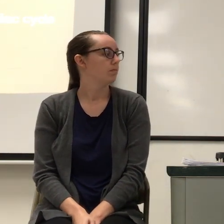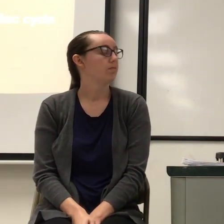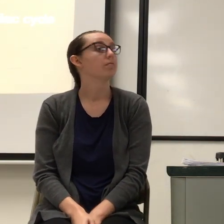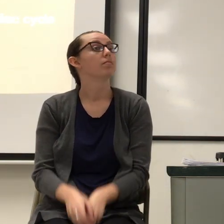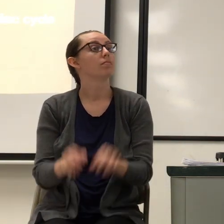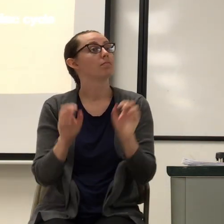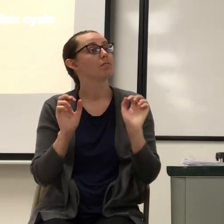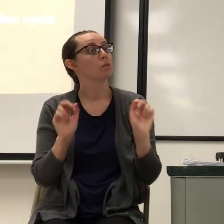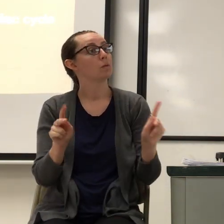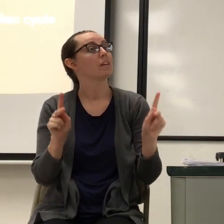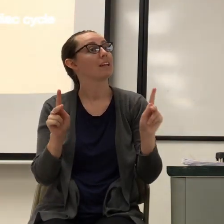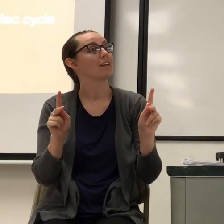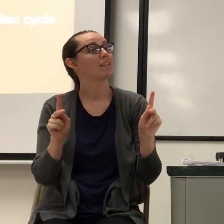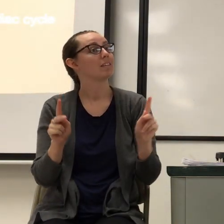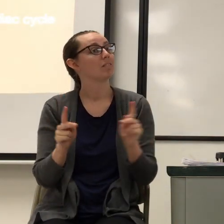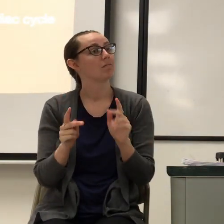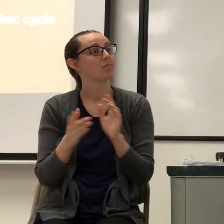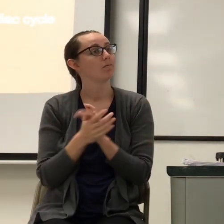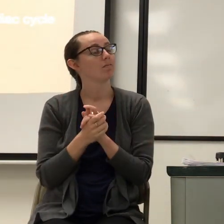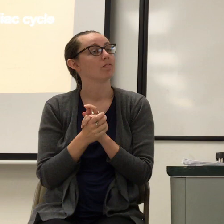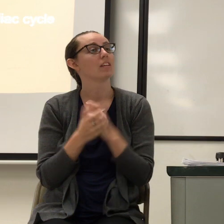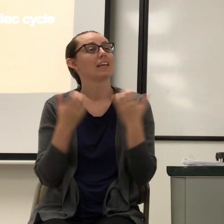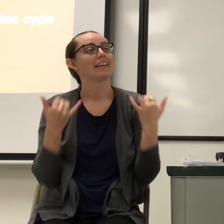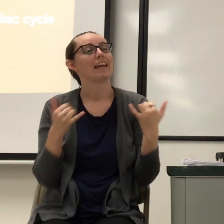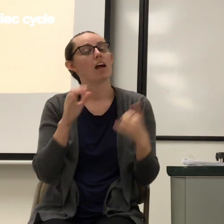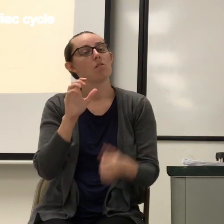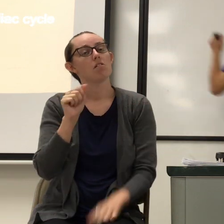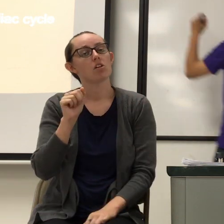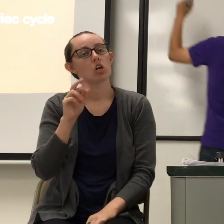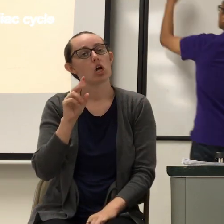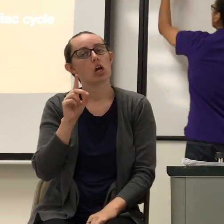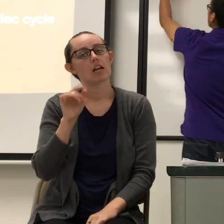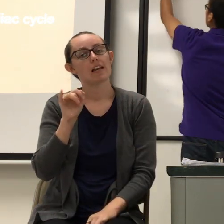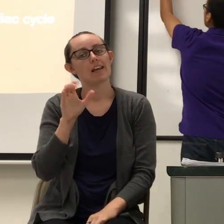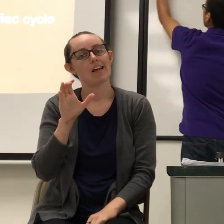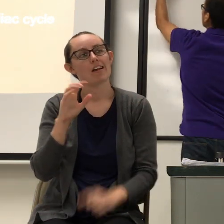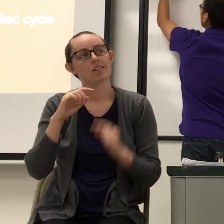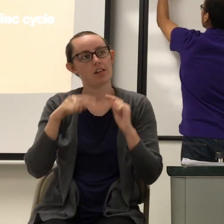All right, here's the cardiac cycle.